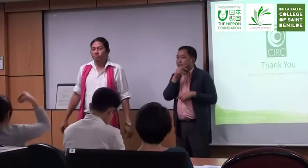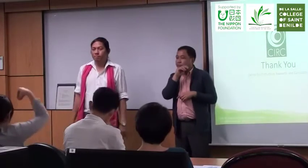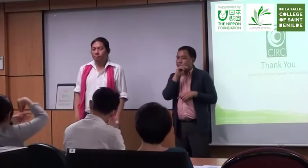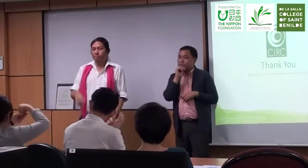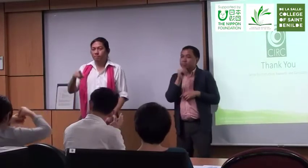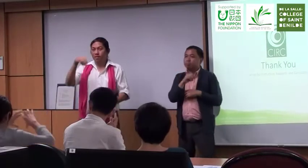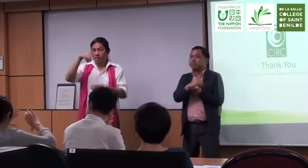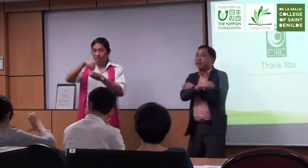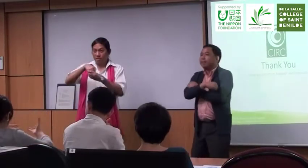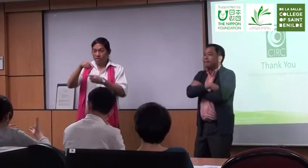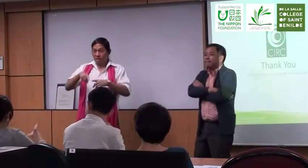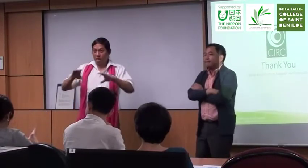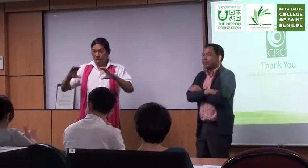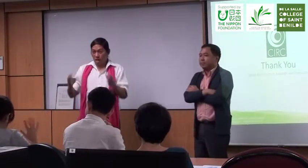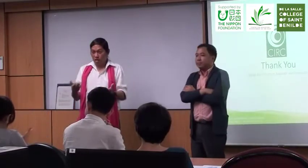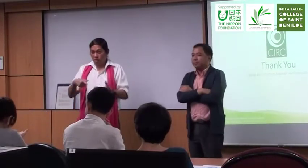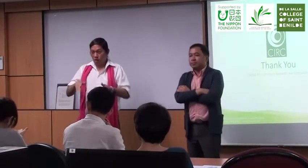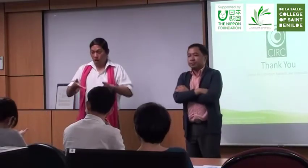Mine has